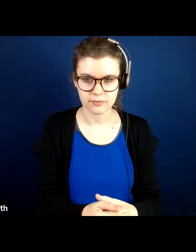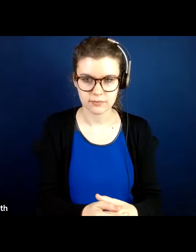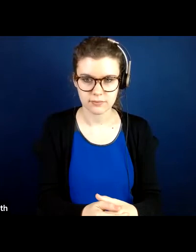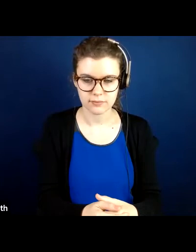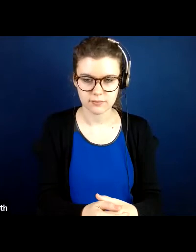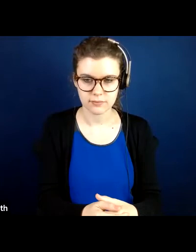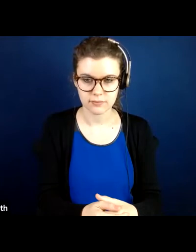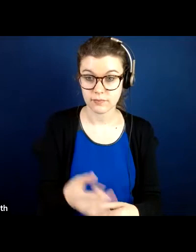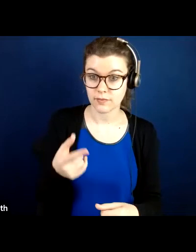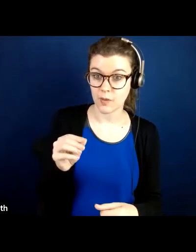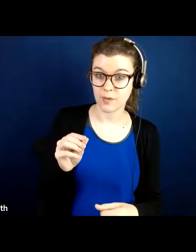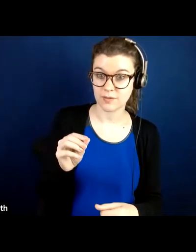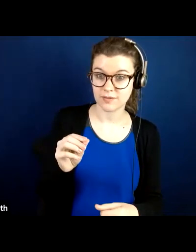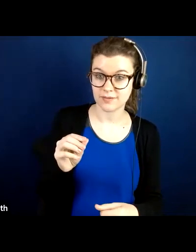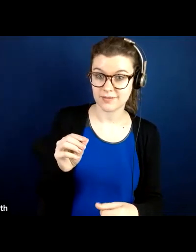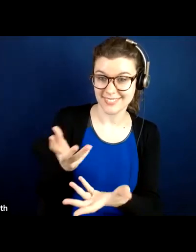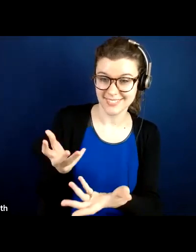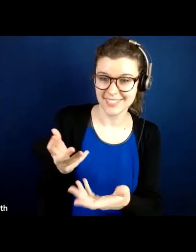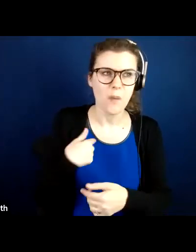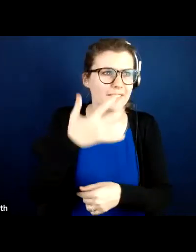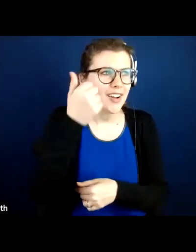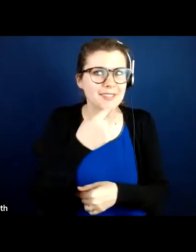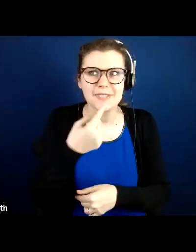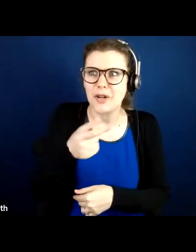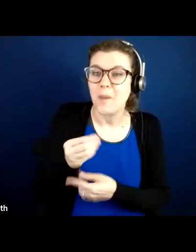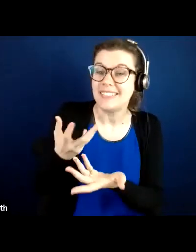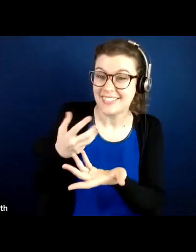Go. Oh, I'm sorry, go. Go.